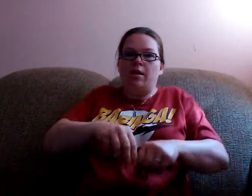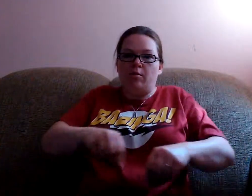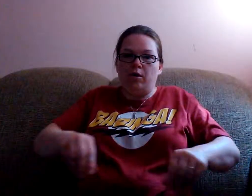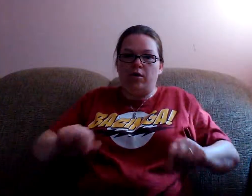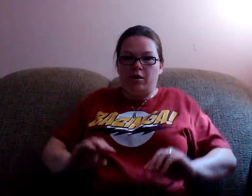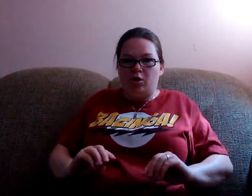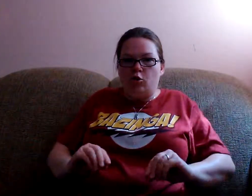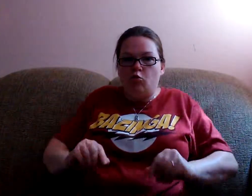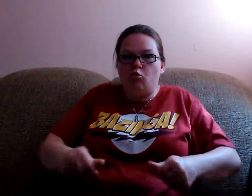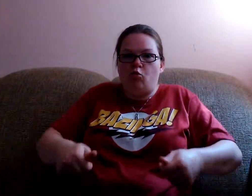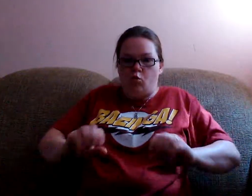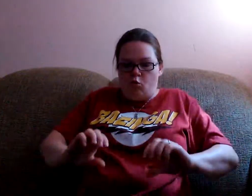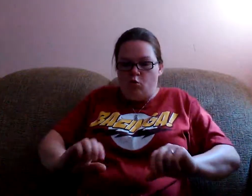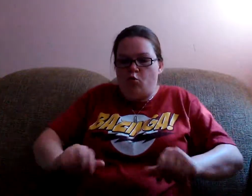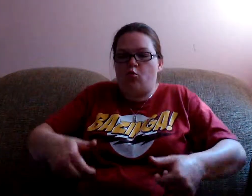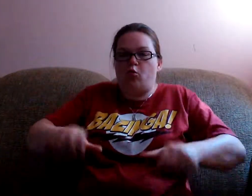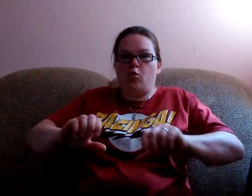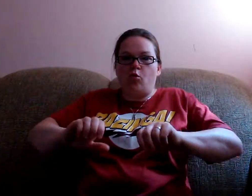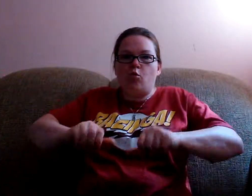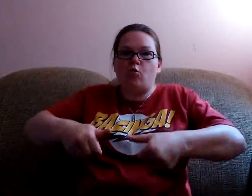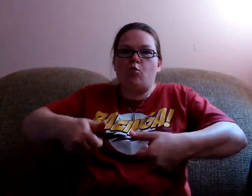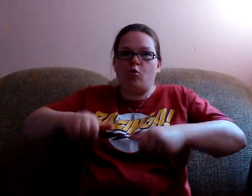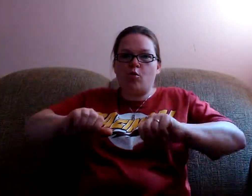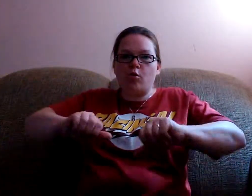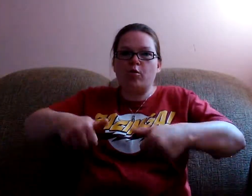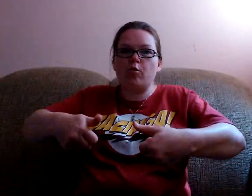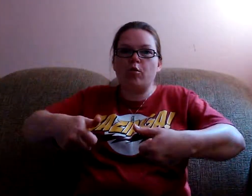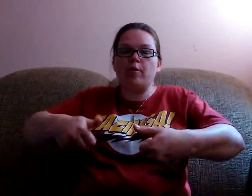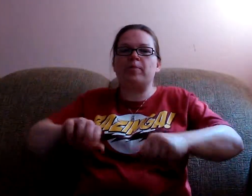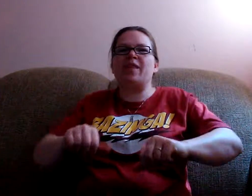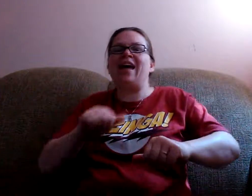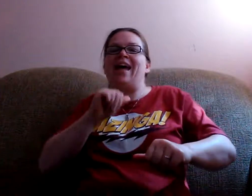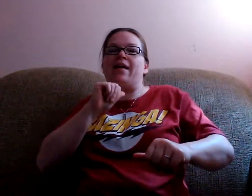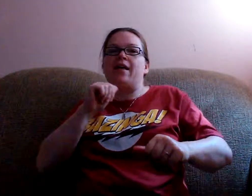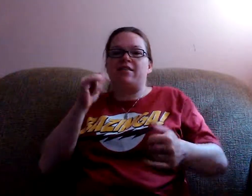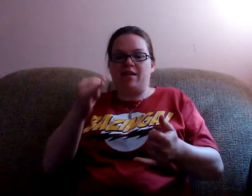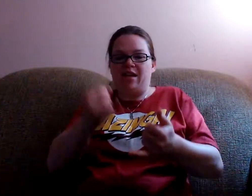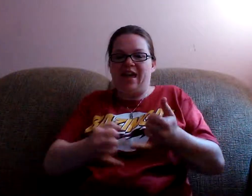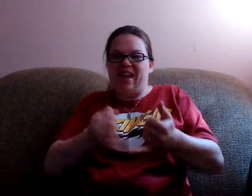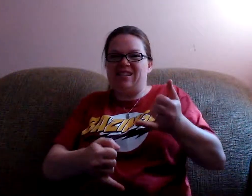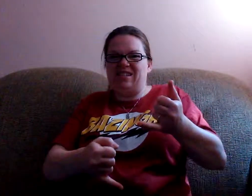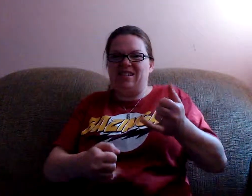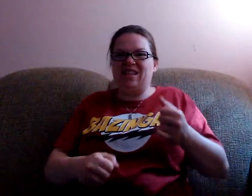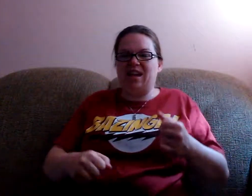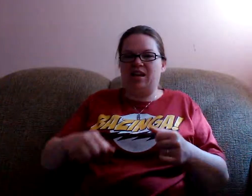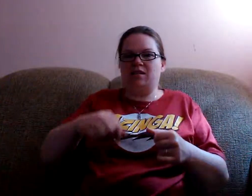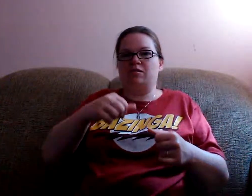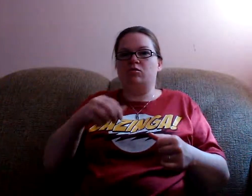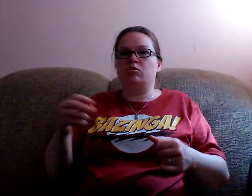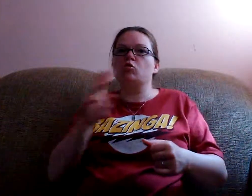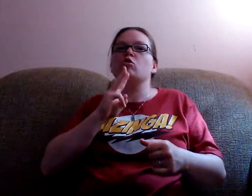end you should take a little bit of water on your finger and just put that on the seam of the rolled